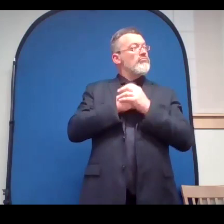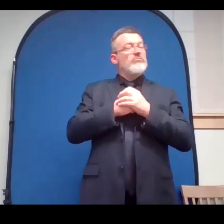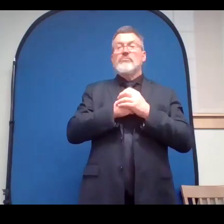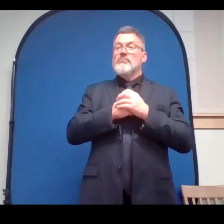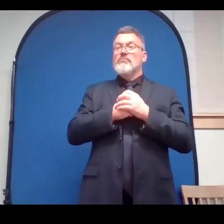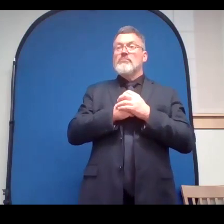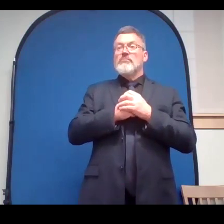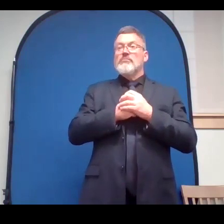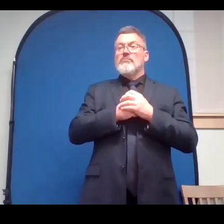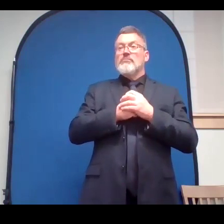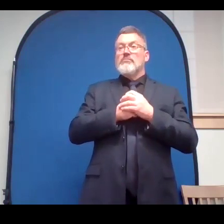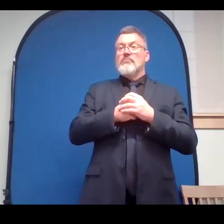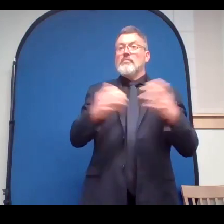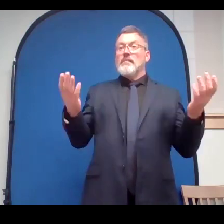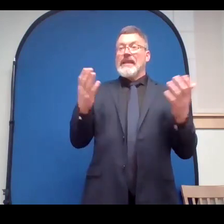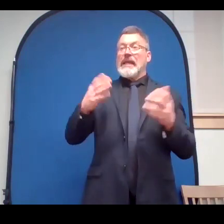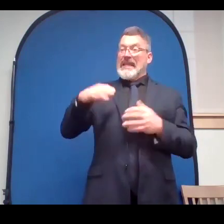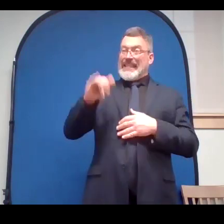It would be beneficial to know, sir, yes.